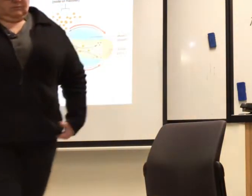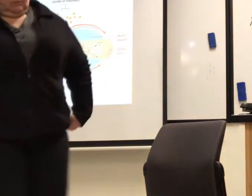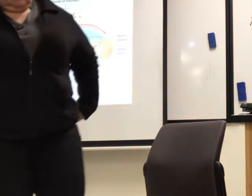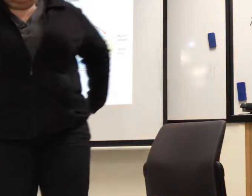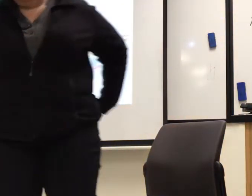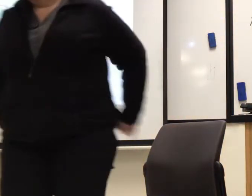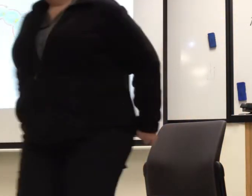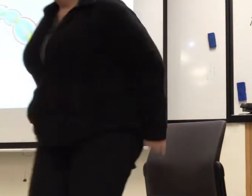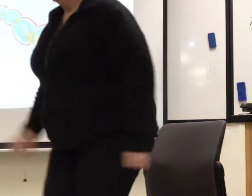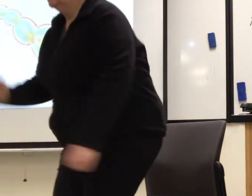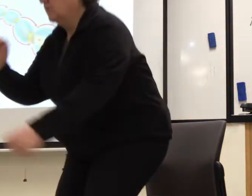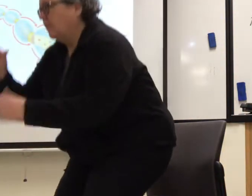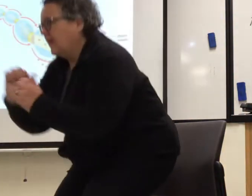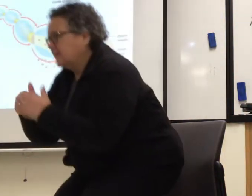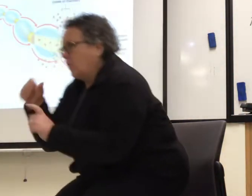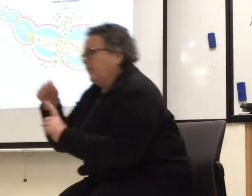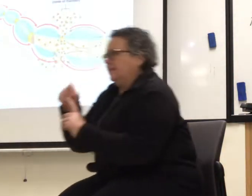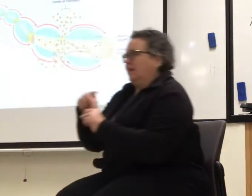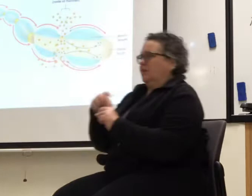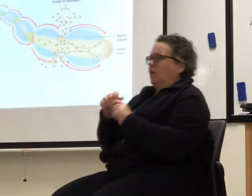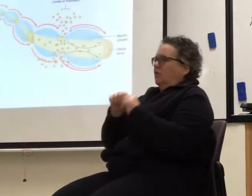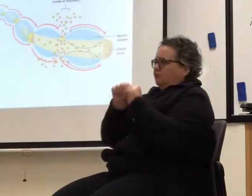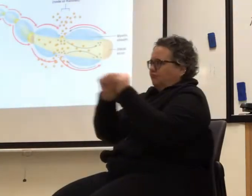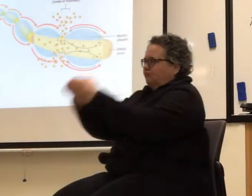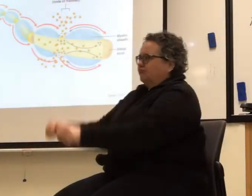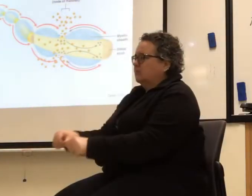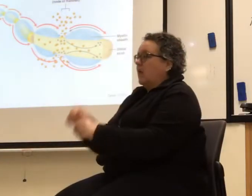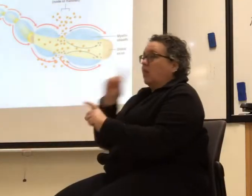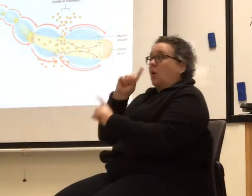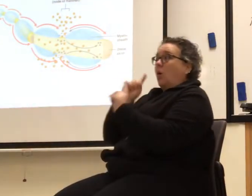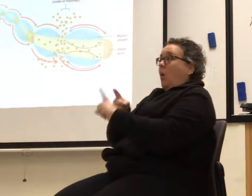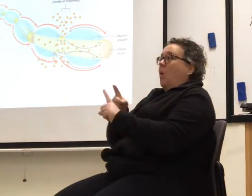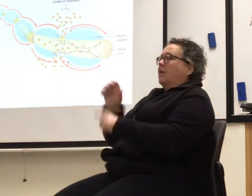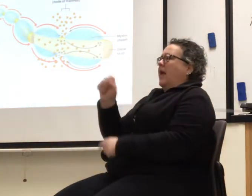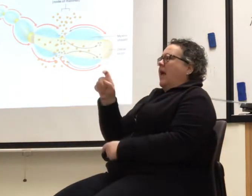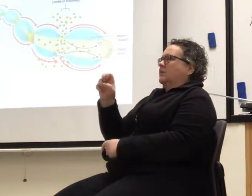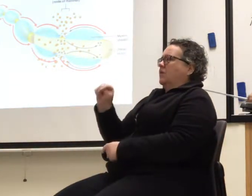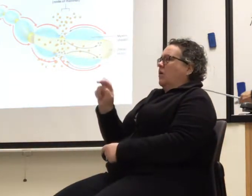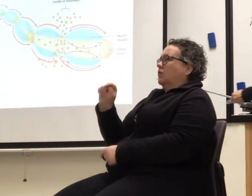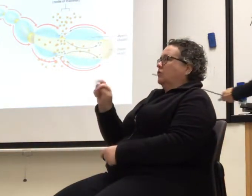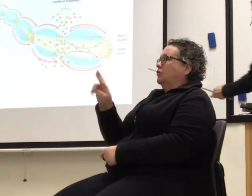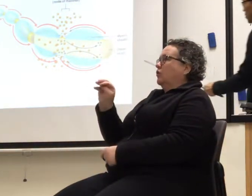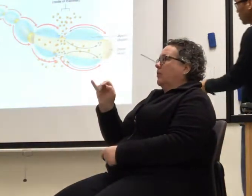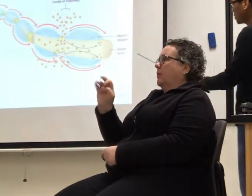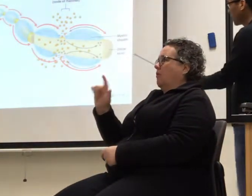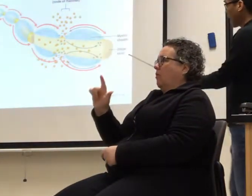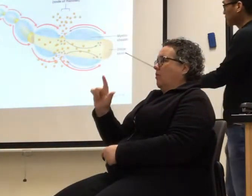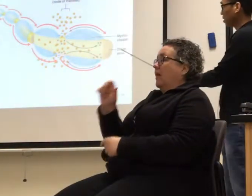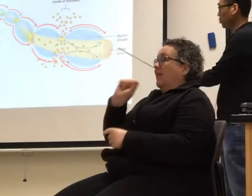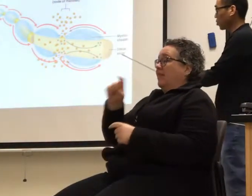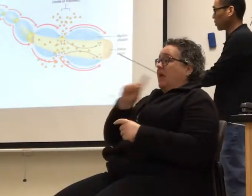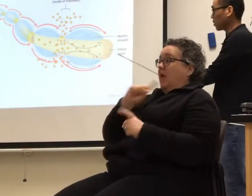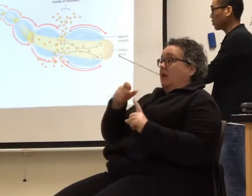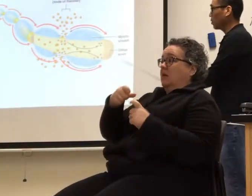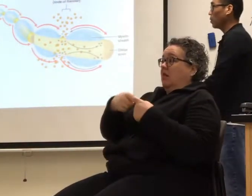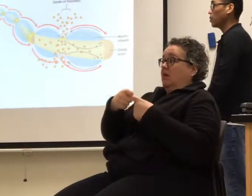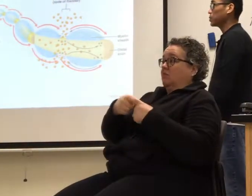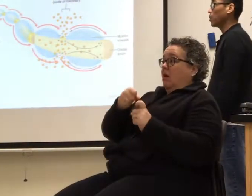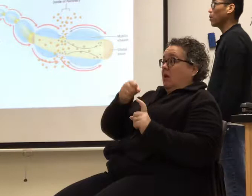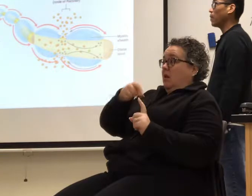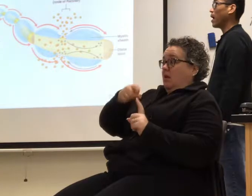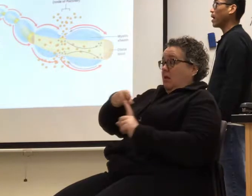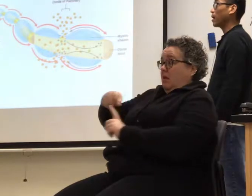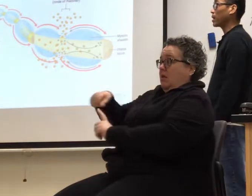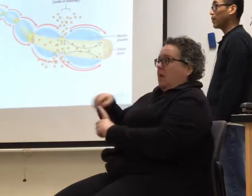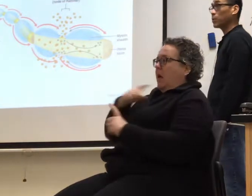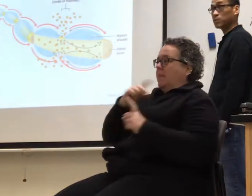signal propagates. The goal is to get to the axon terminal. This electrical impulse must reach the axon terminal